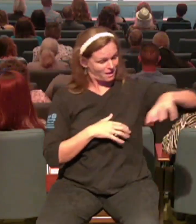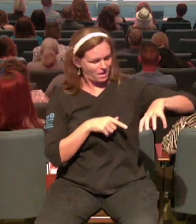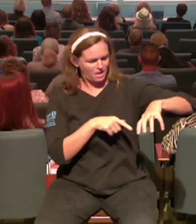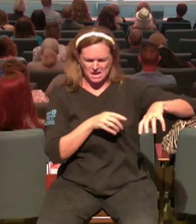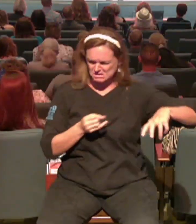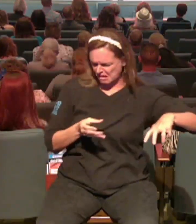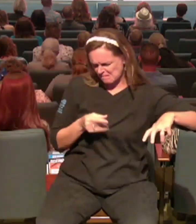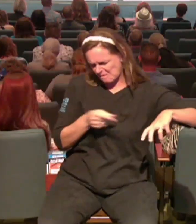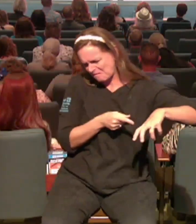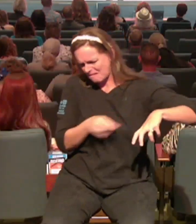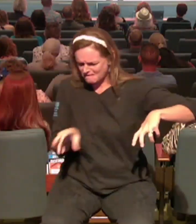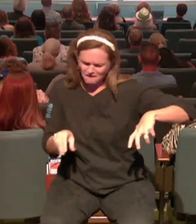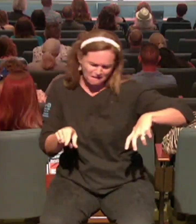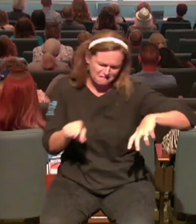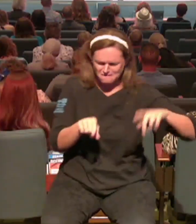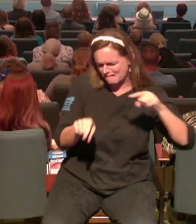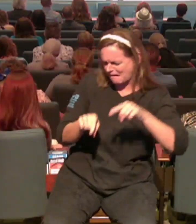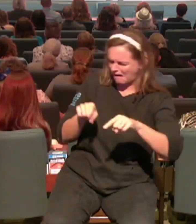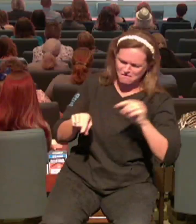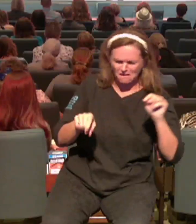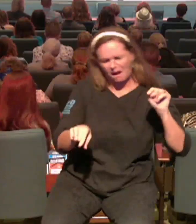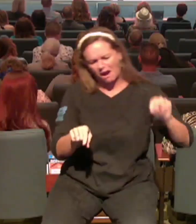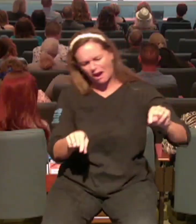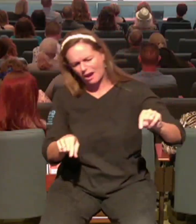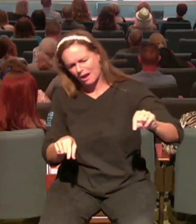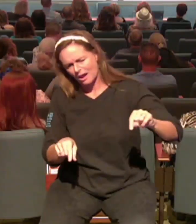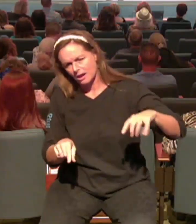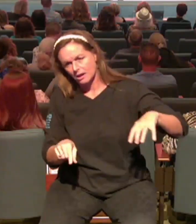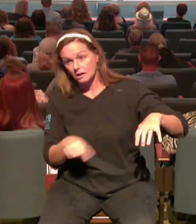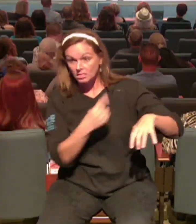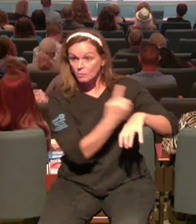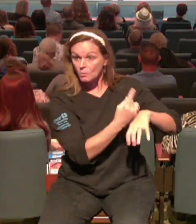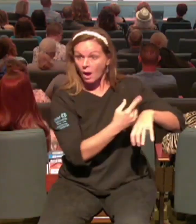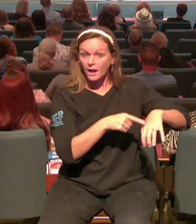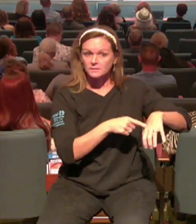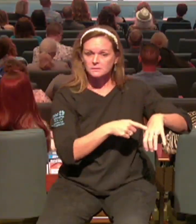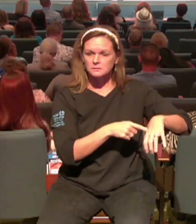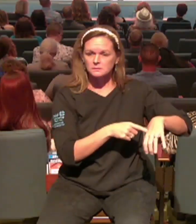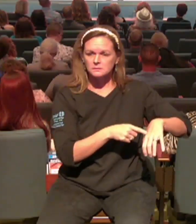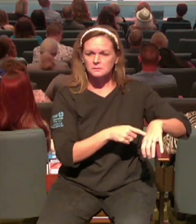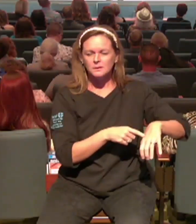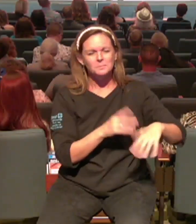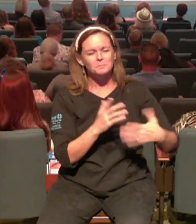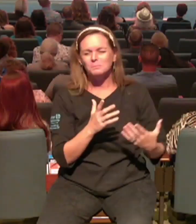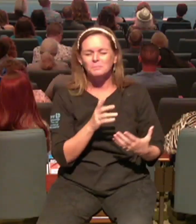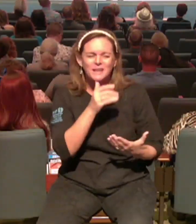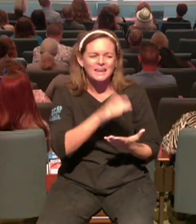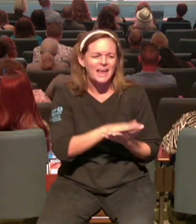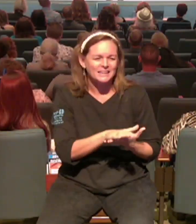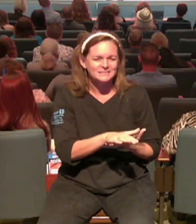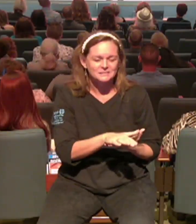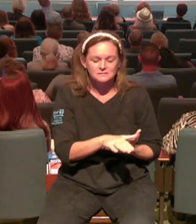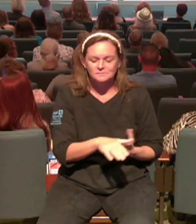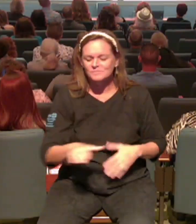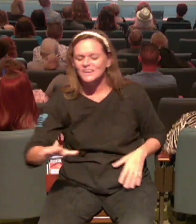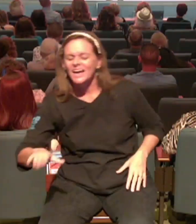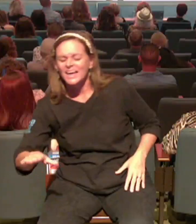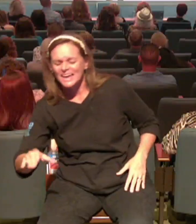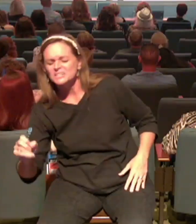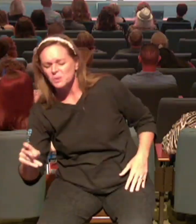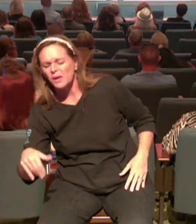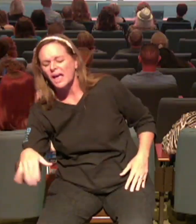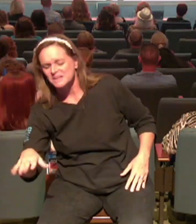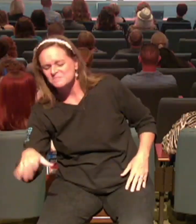neither do I condemn you. Now, he wasn't saying, it's no big deal, honey. That's not what he's